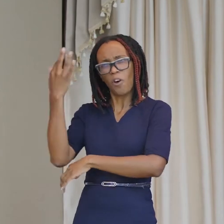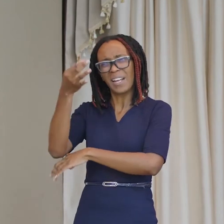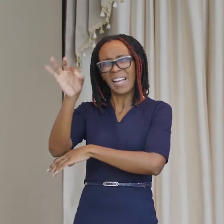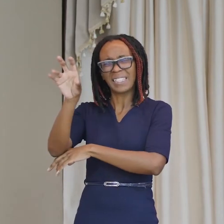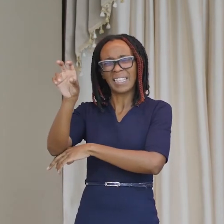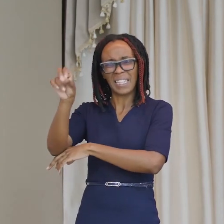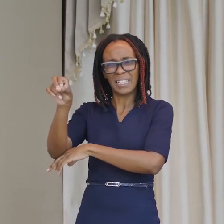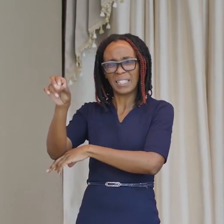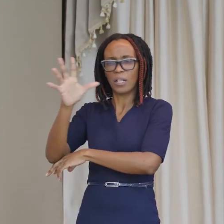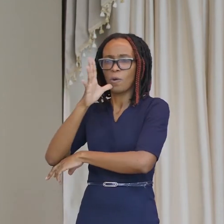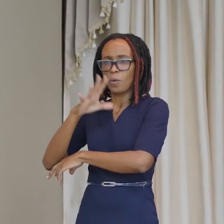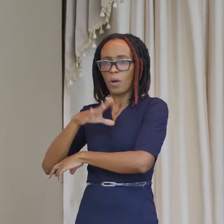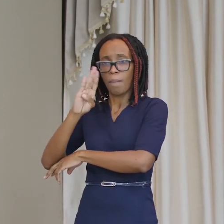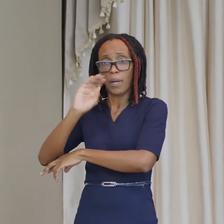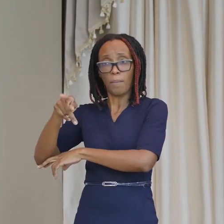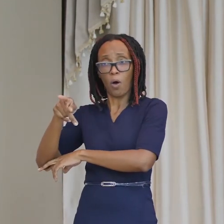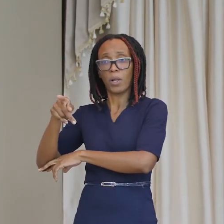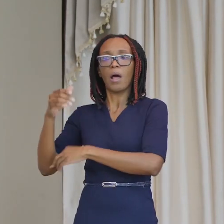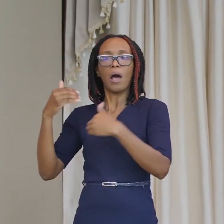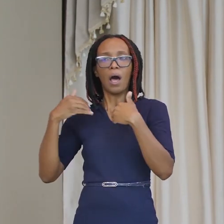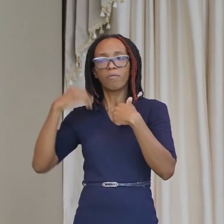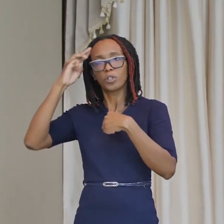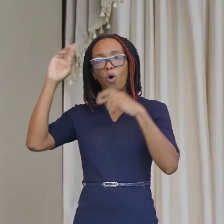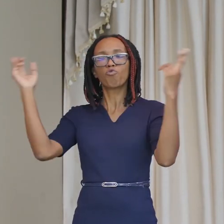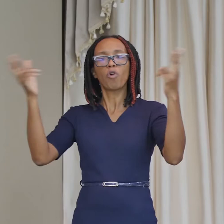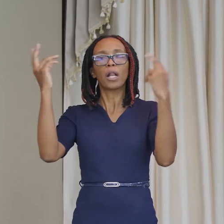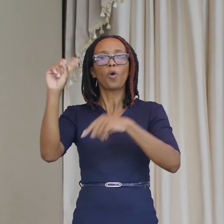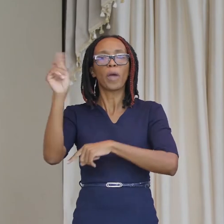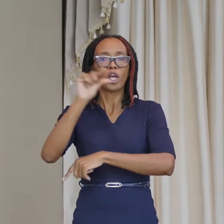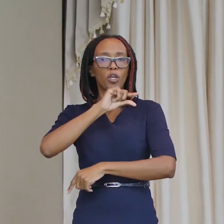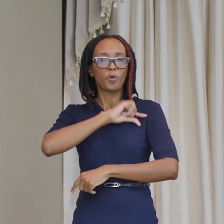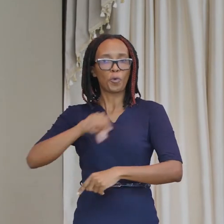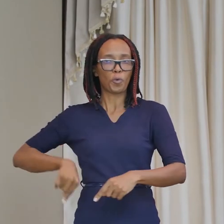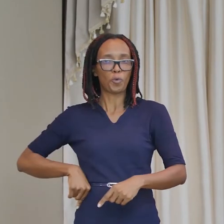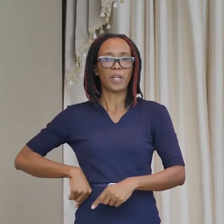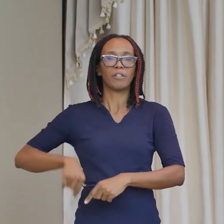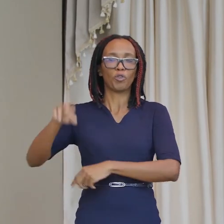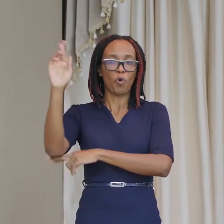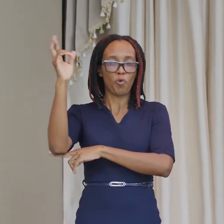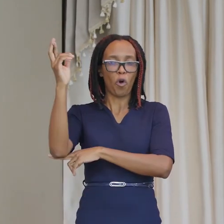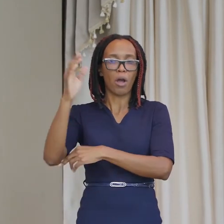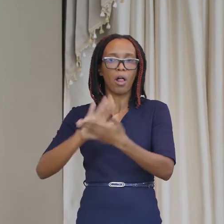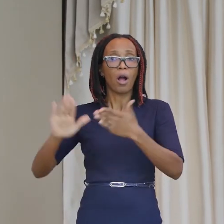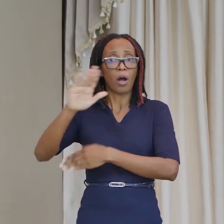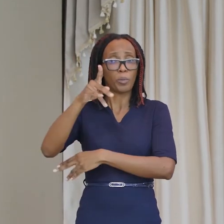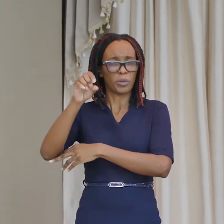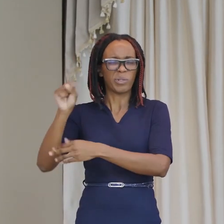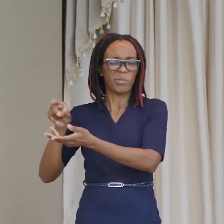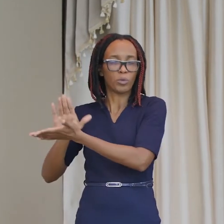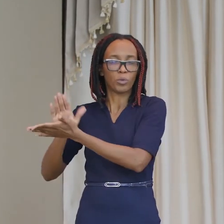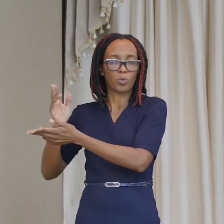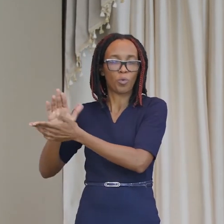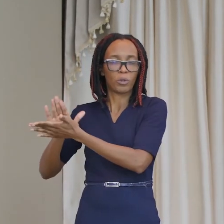1930, a scout rally was held in the grounds of Queen's Royal College in Port of Spain. It was at